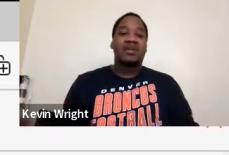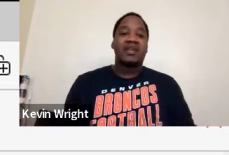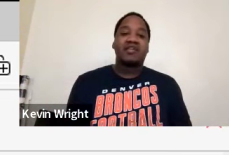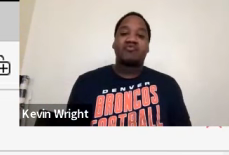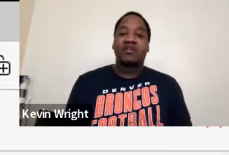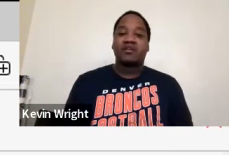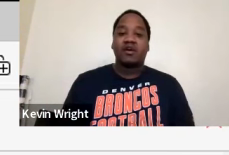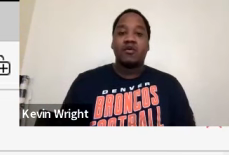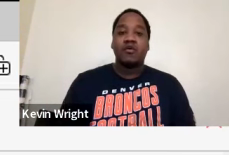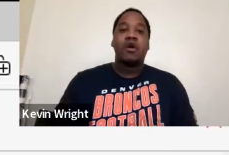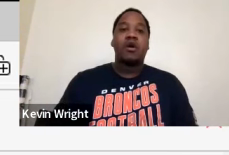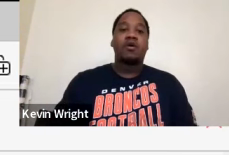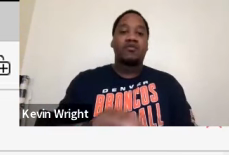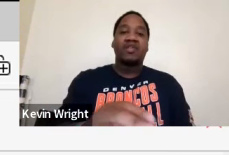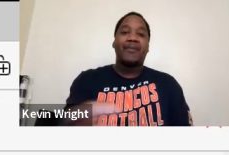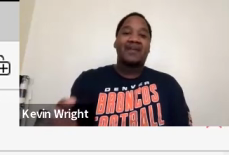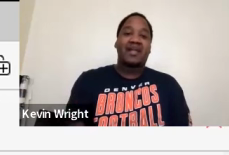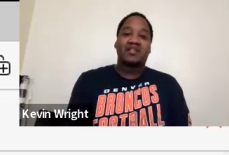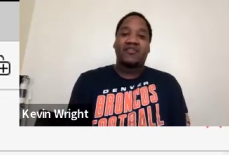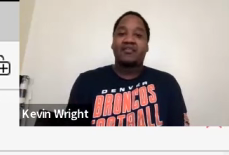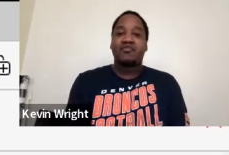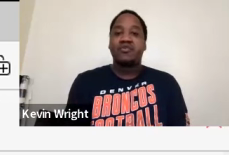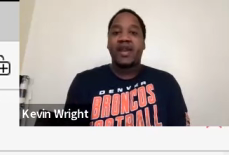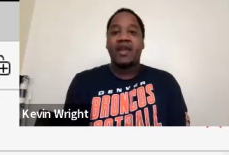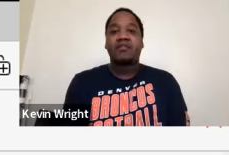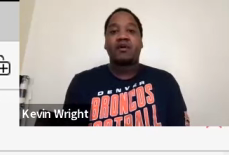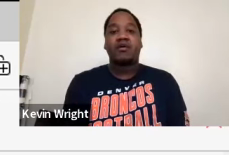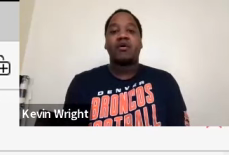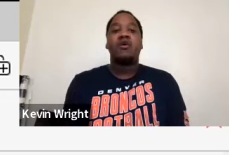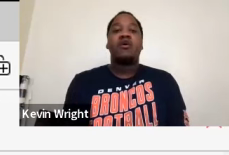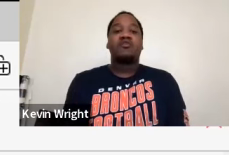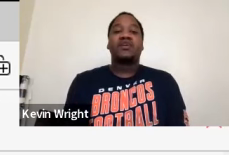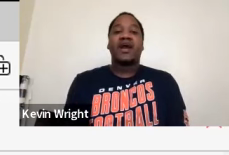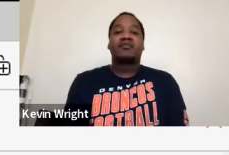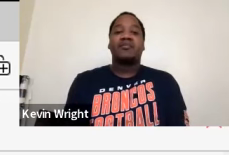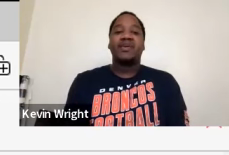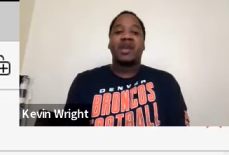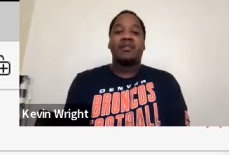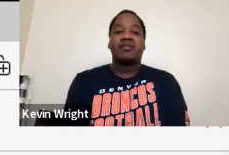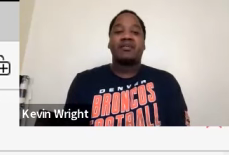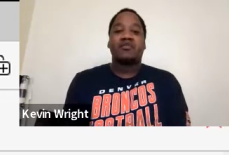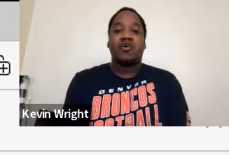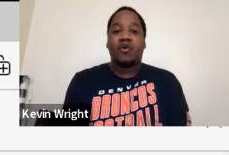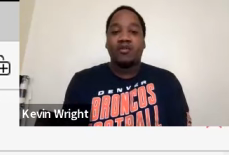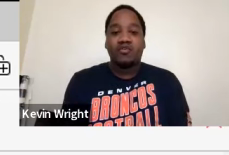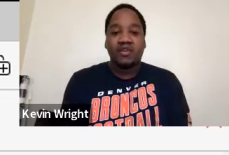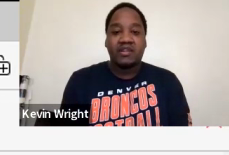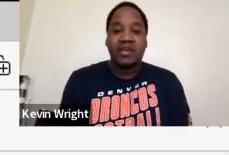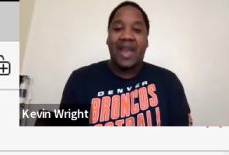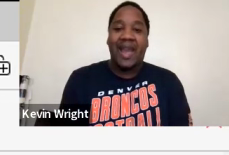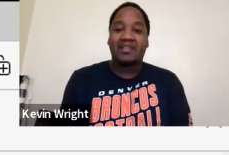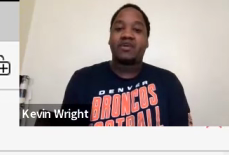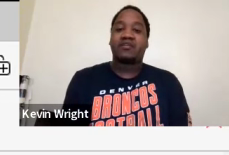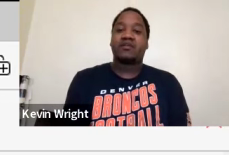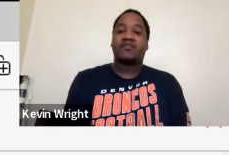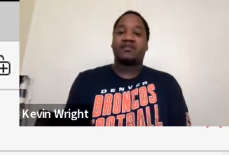basically, the link is ready to go. So once I pass out this flyer to you guys, so you guys will be able just to go on to this link